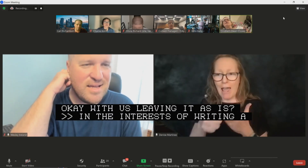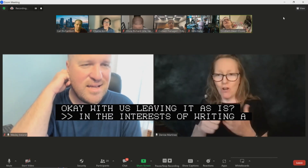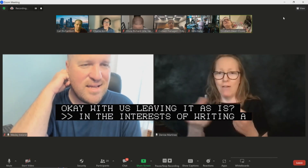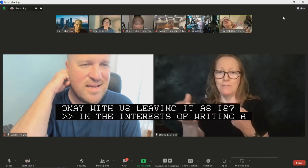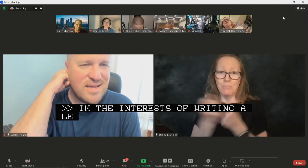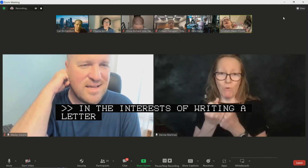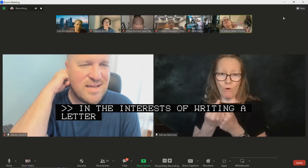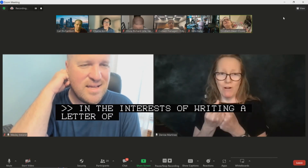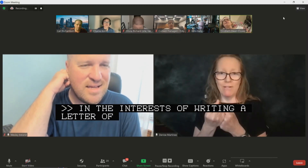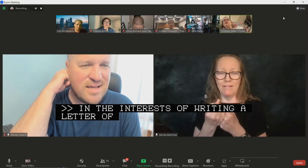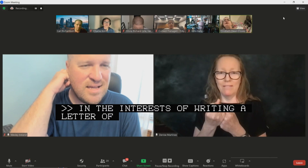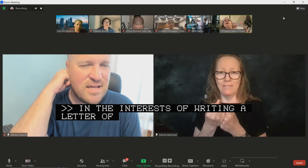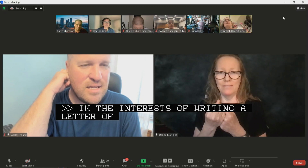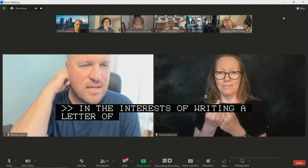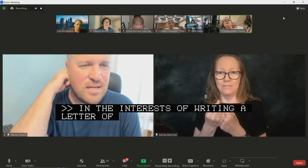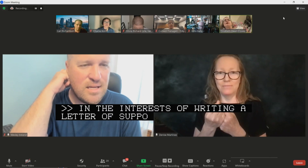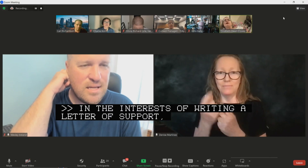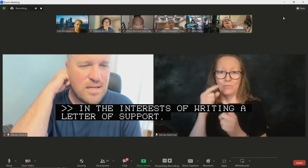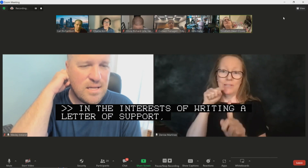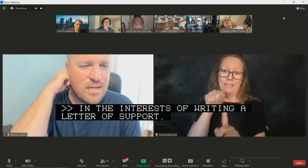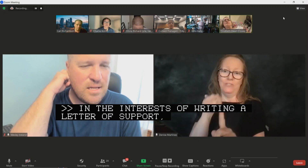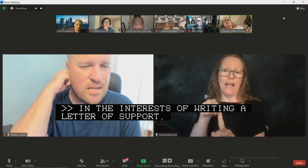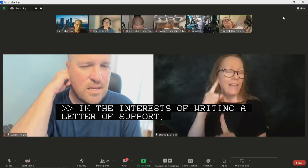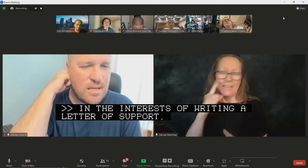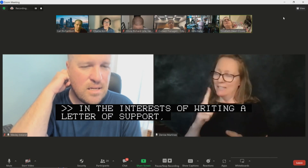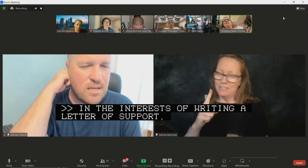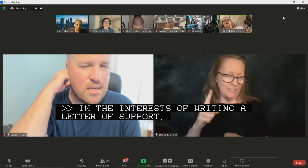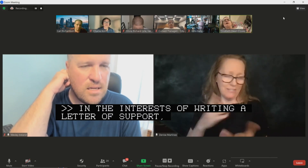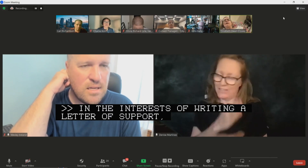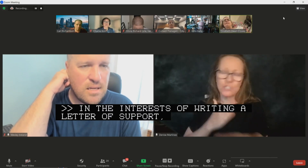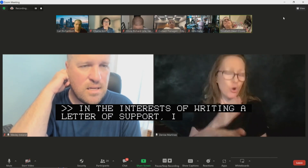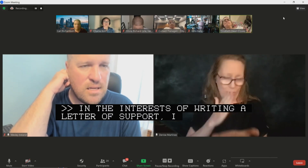I think it's okay as is.